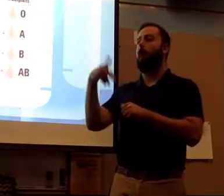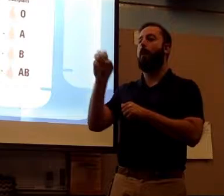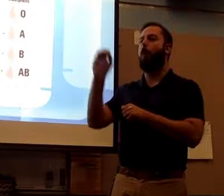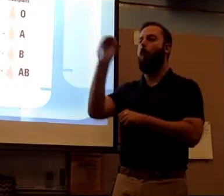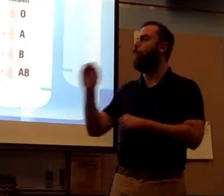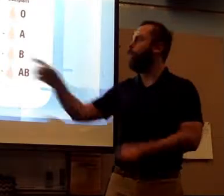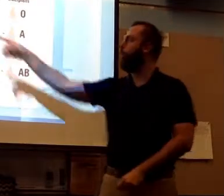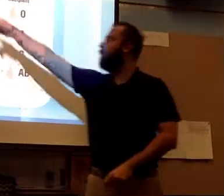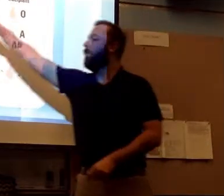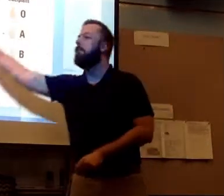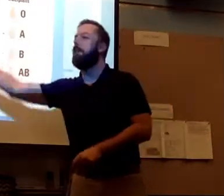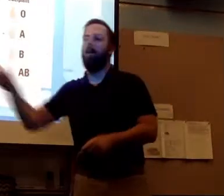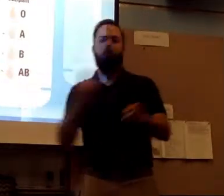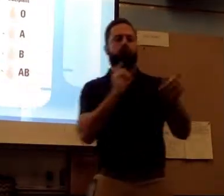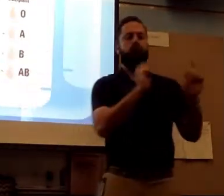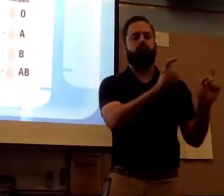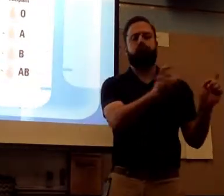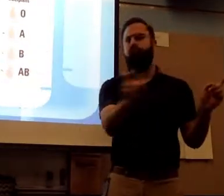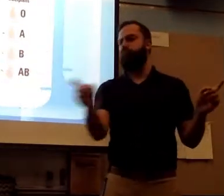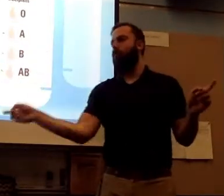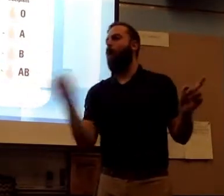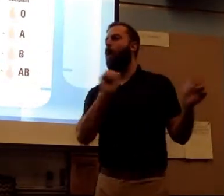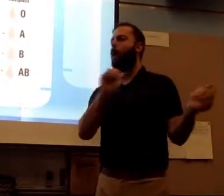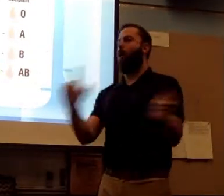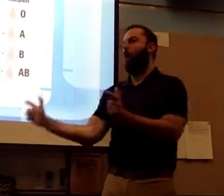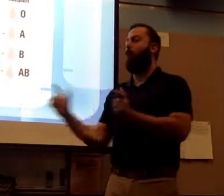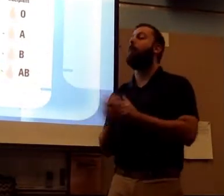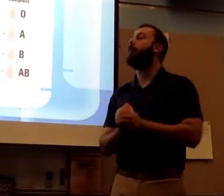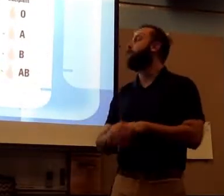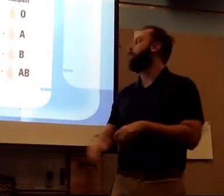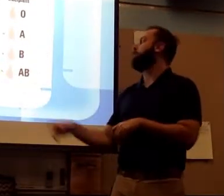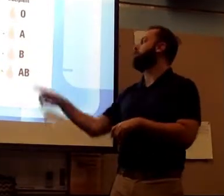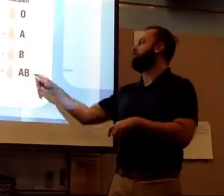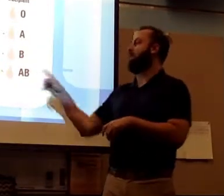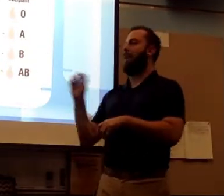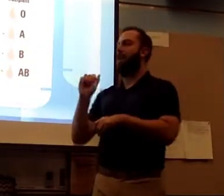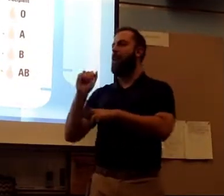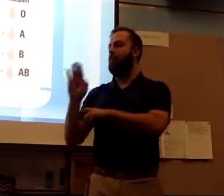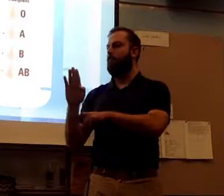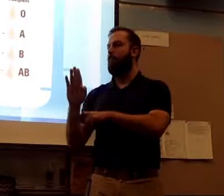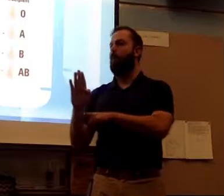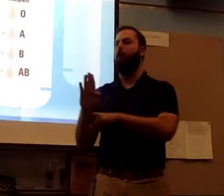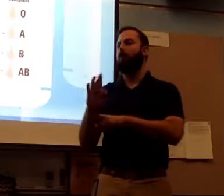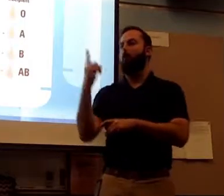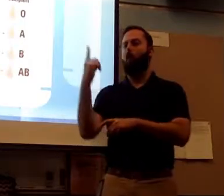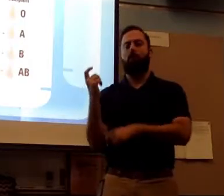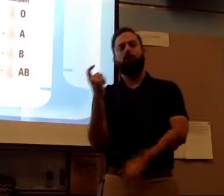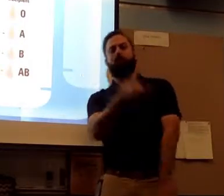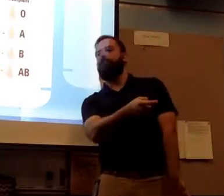all of them. And AB is kind of selfish. It just goes straight across, right to